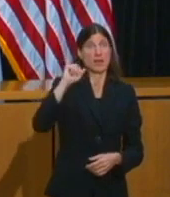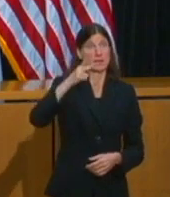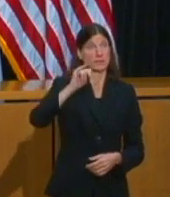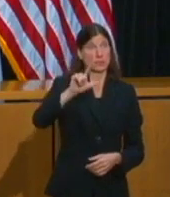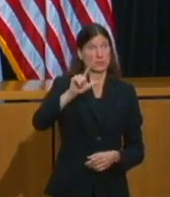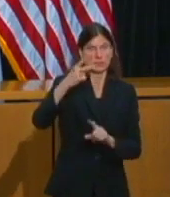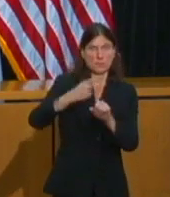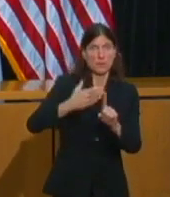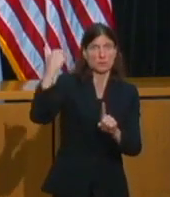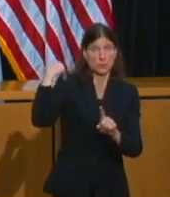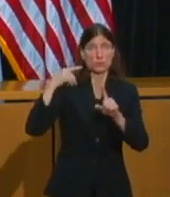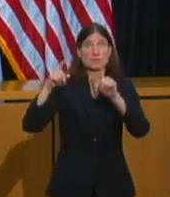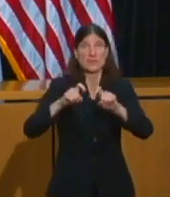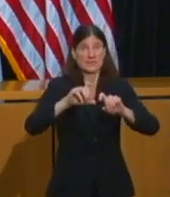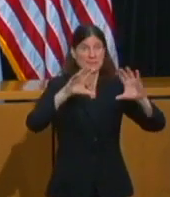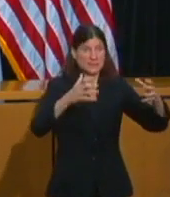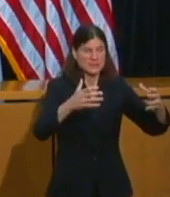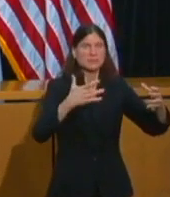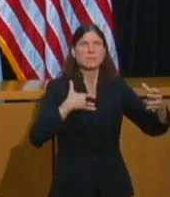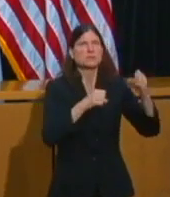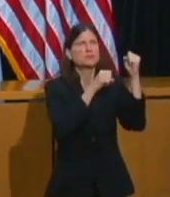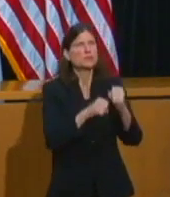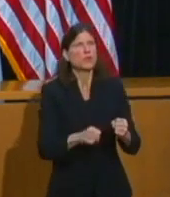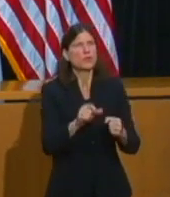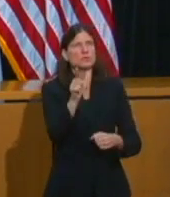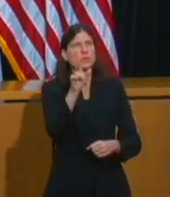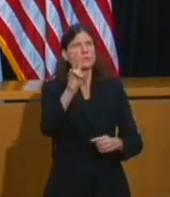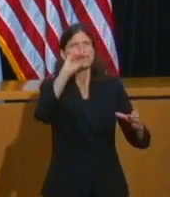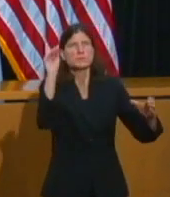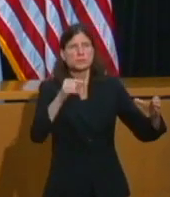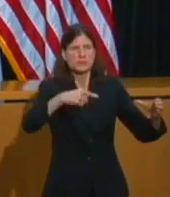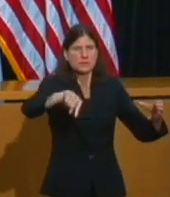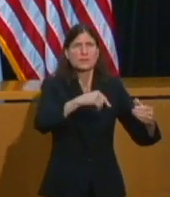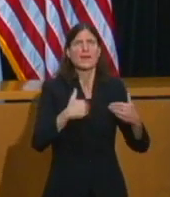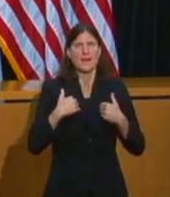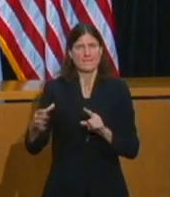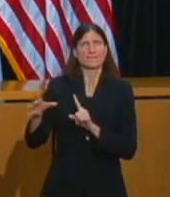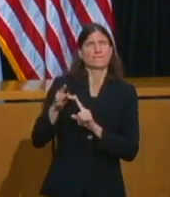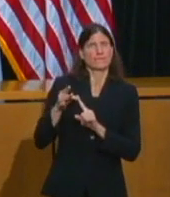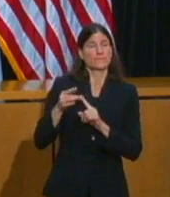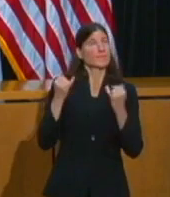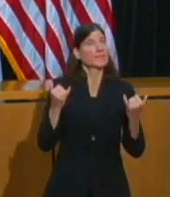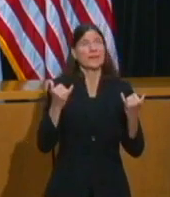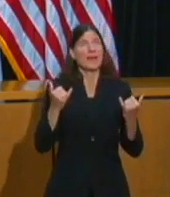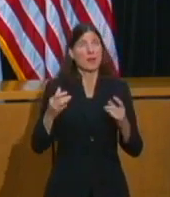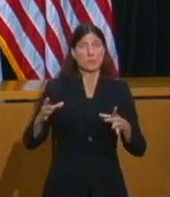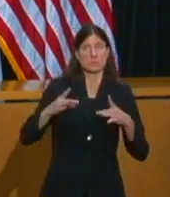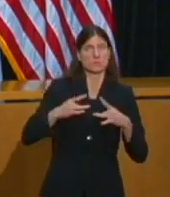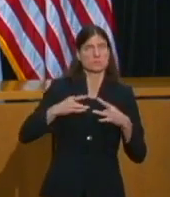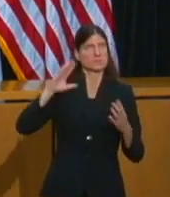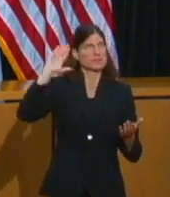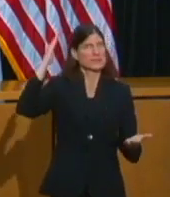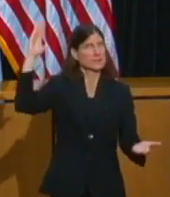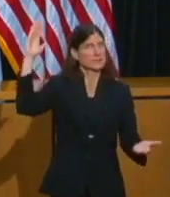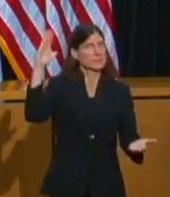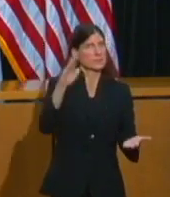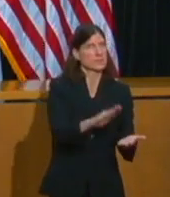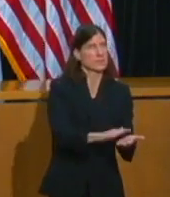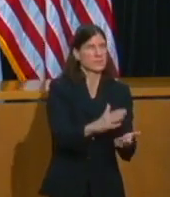is a drop of 77% in positive tests since the beginning of